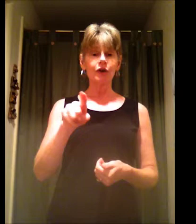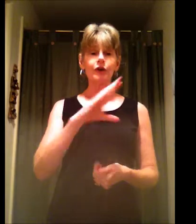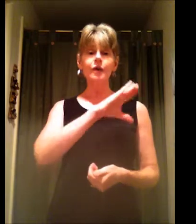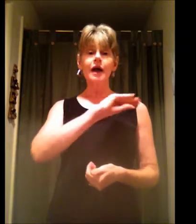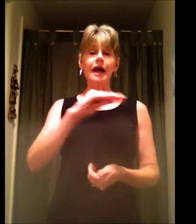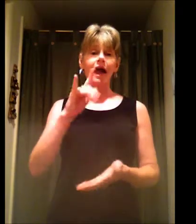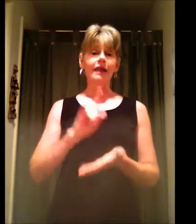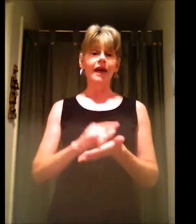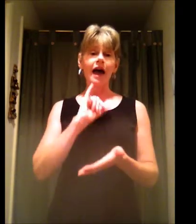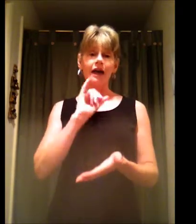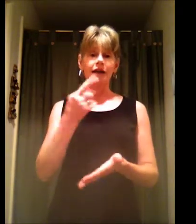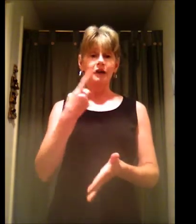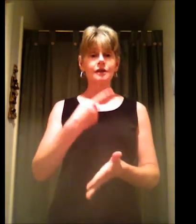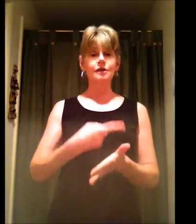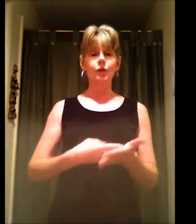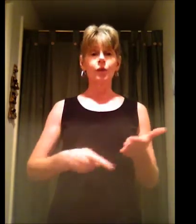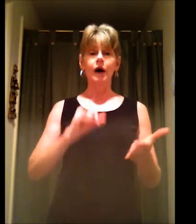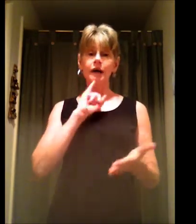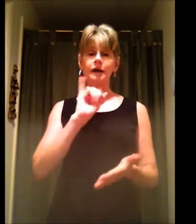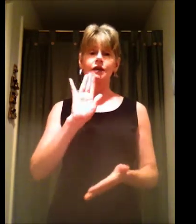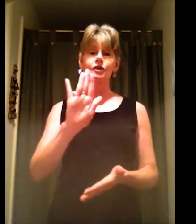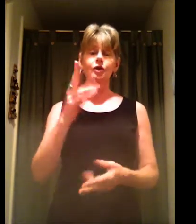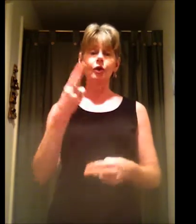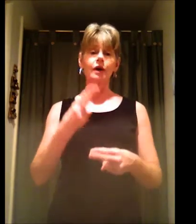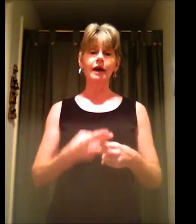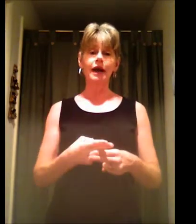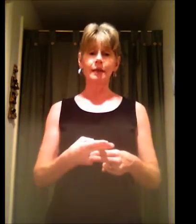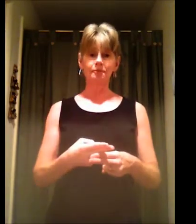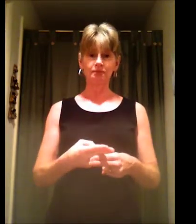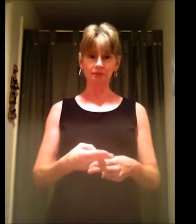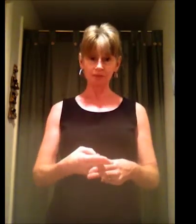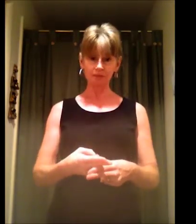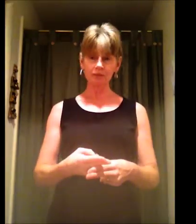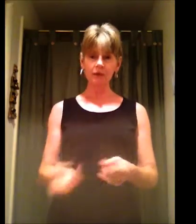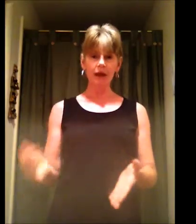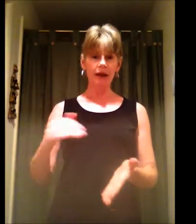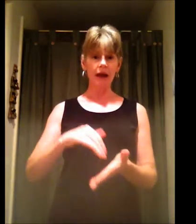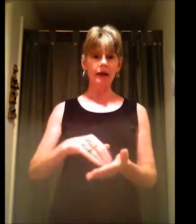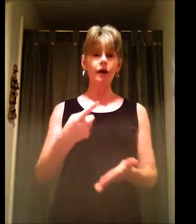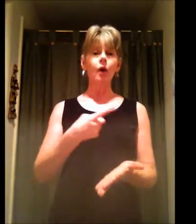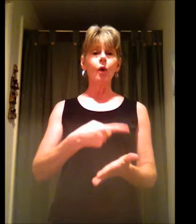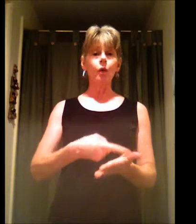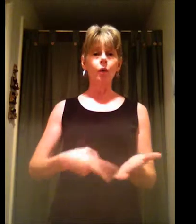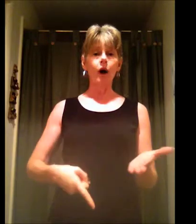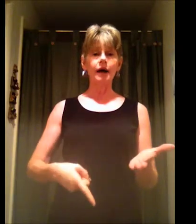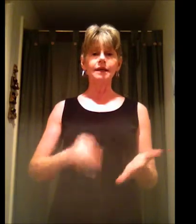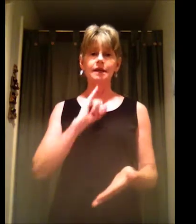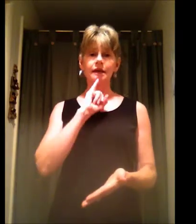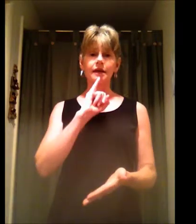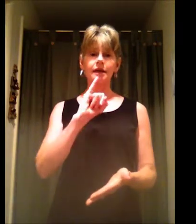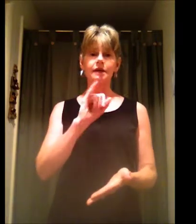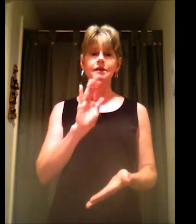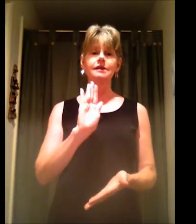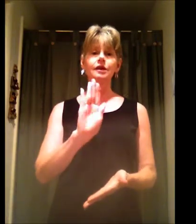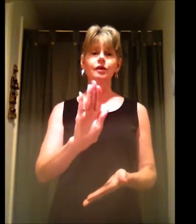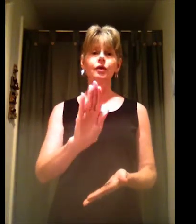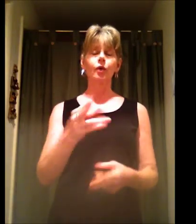you, and that is, what is your name? Again, what is